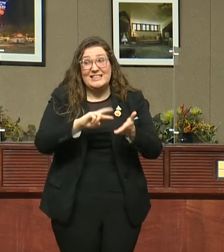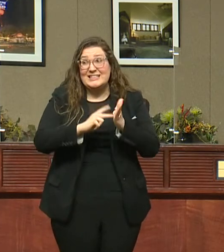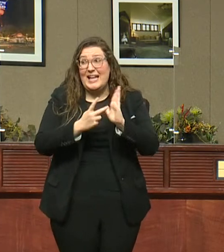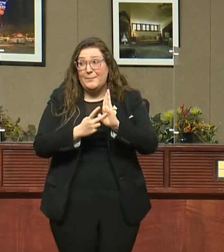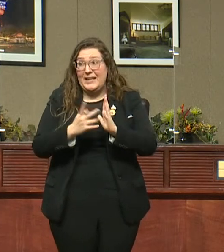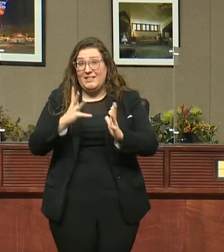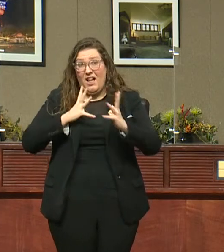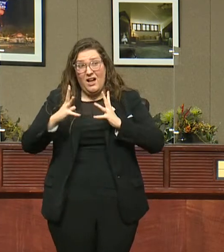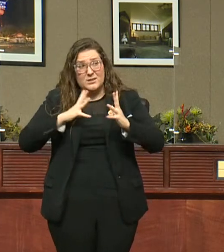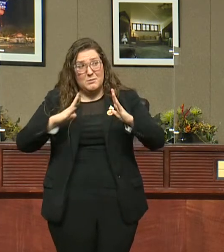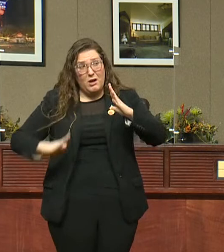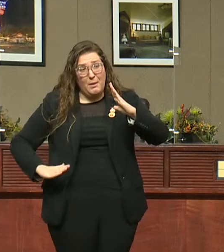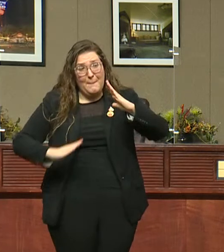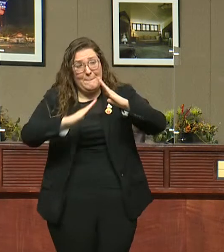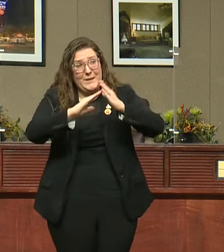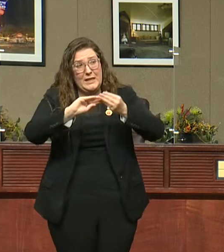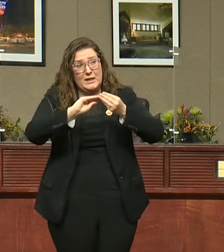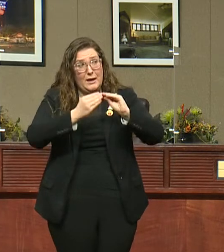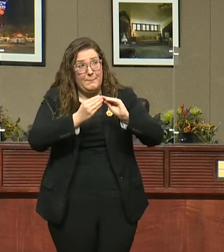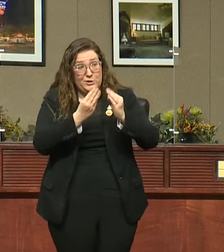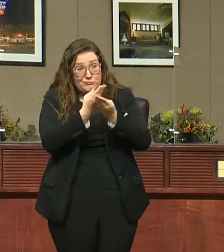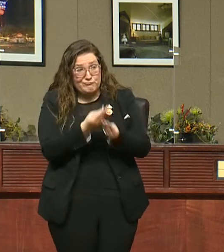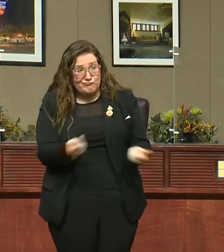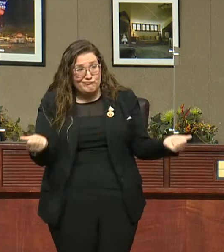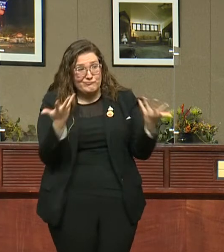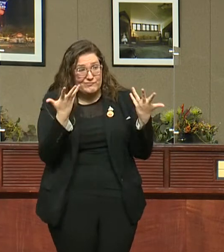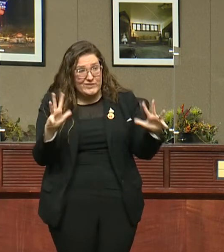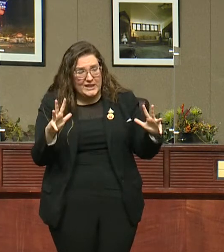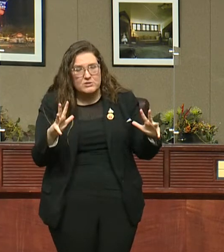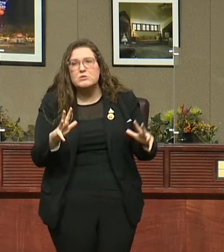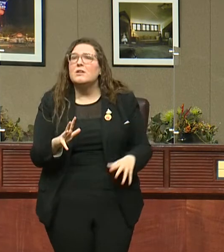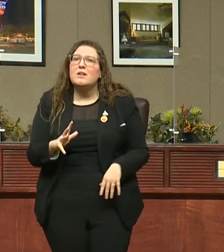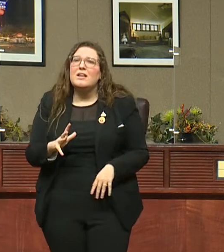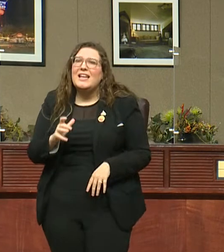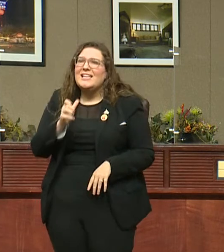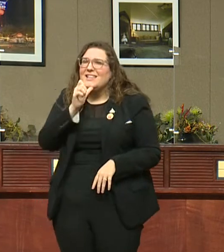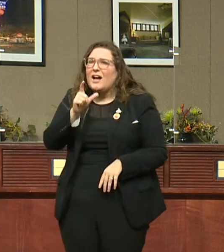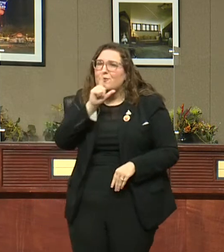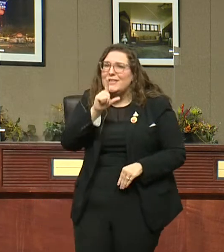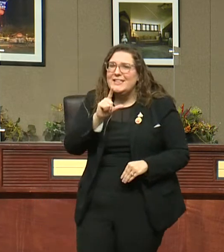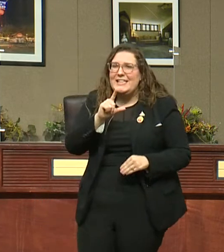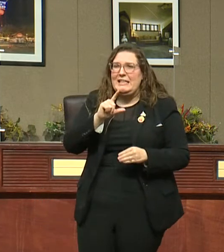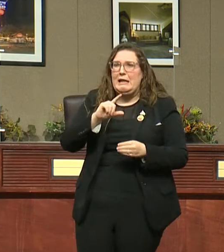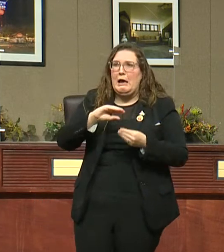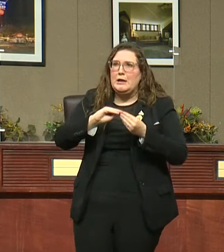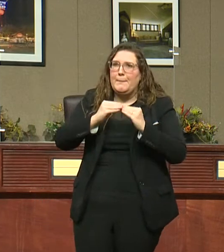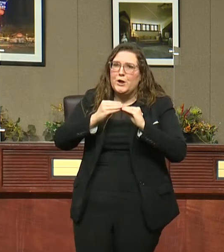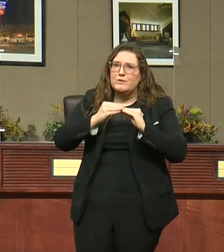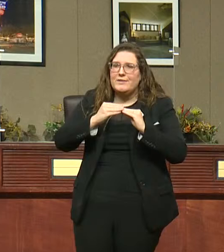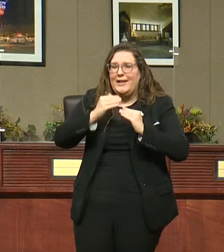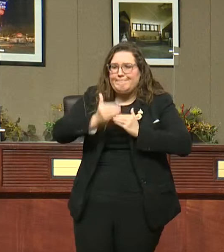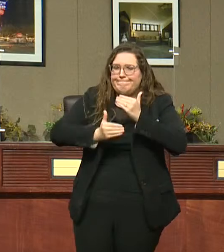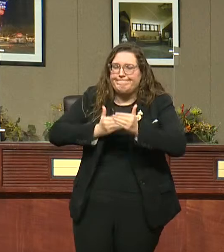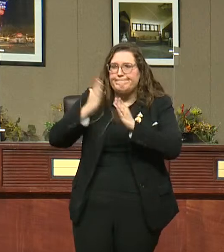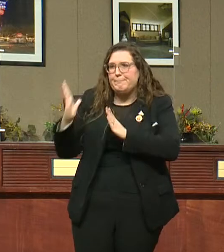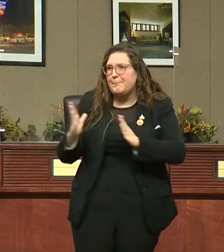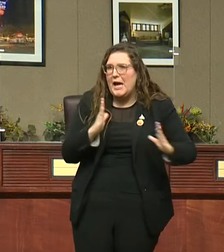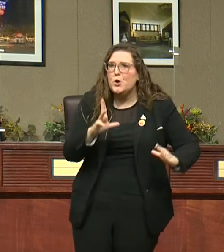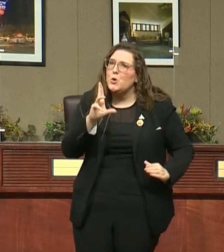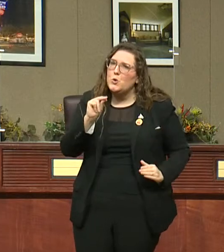The hospitalization declined 2 days in the road and went a little bit up and declined again 2 days in the road.